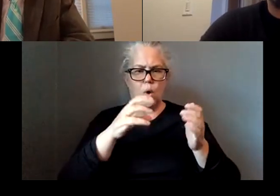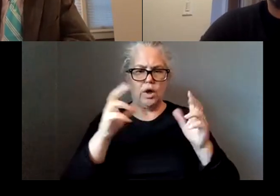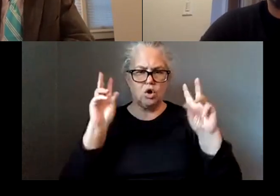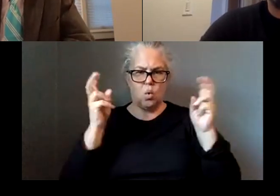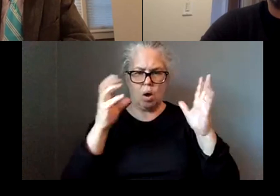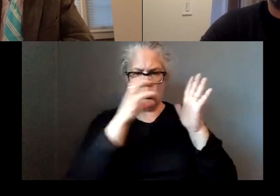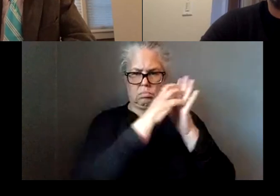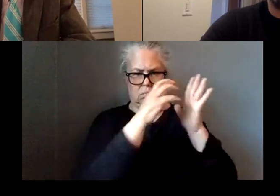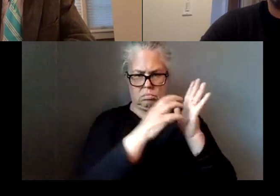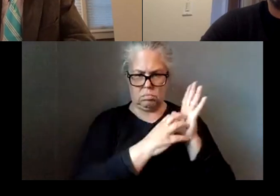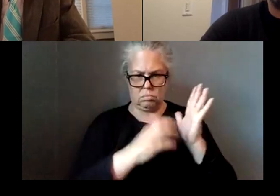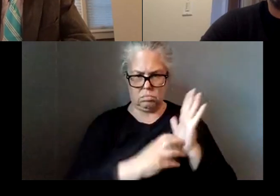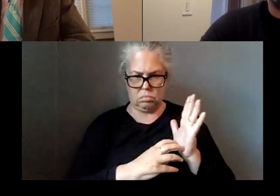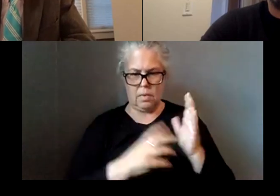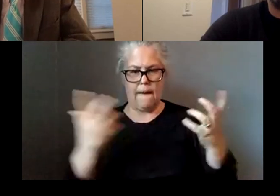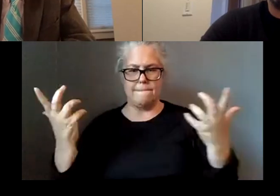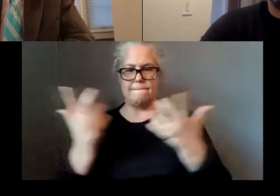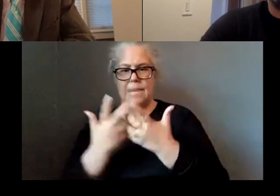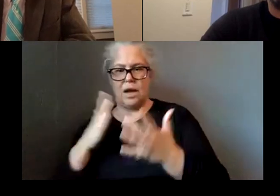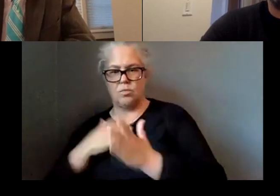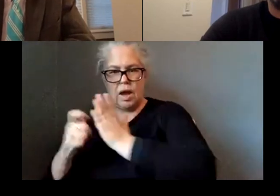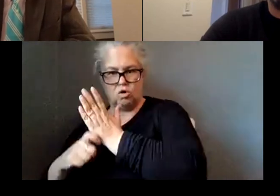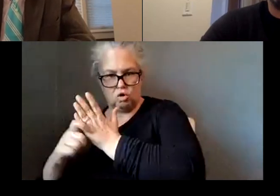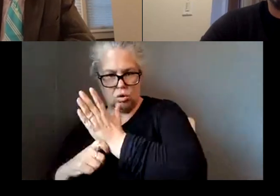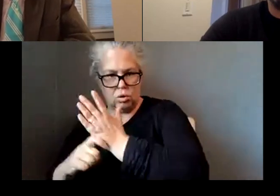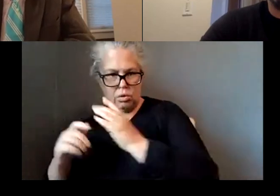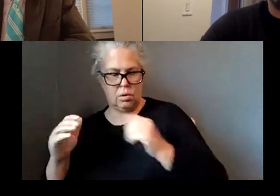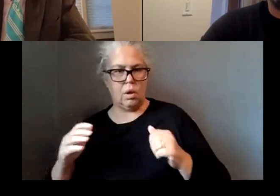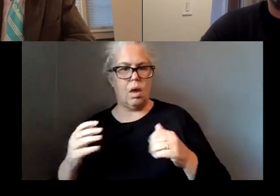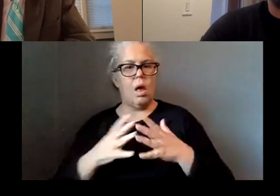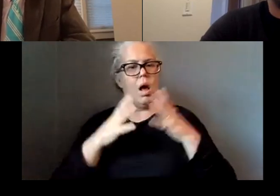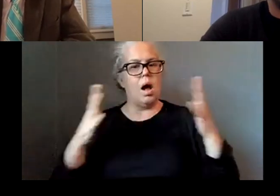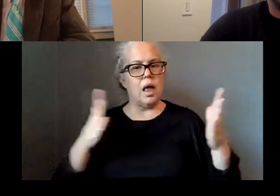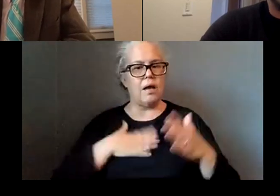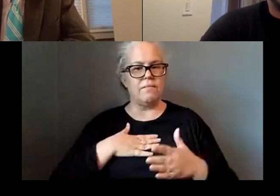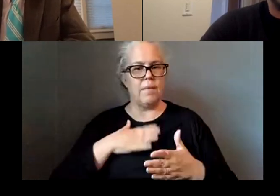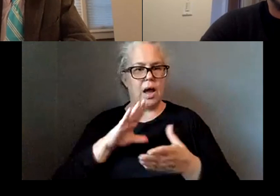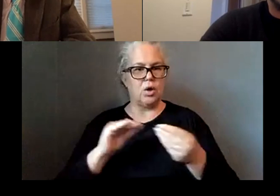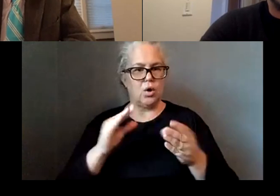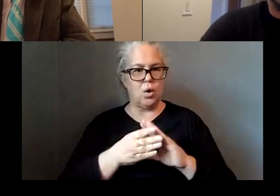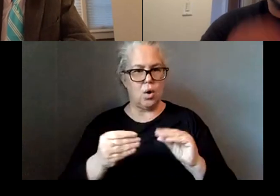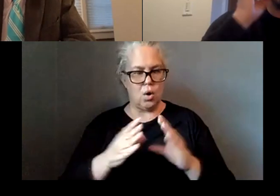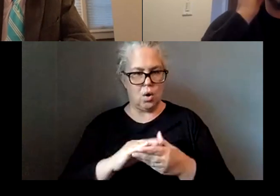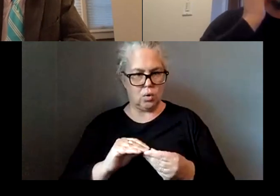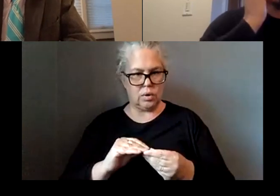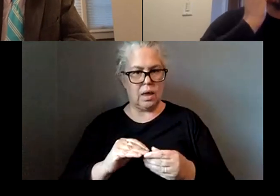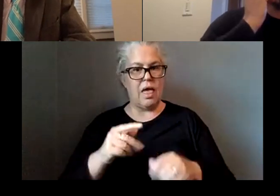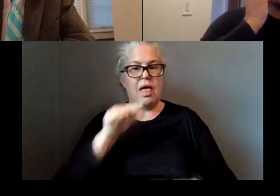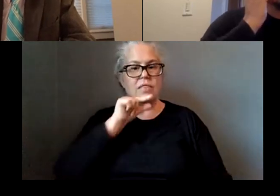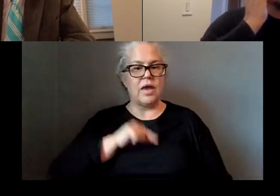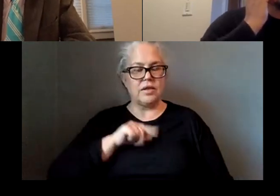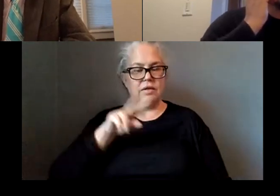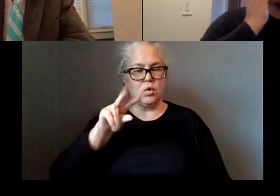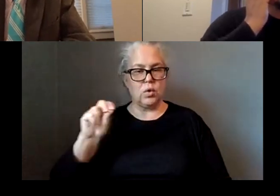my notes were lost. The Thanksgiving of 2019, the